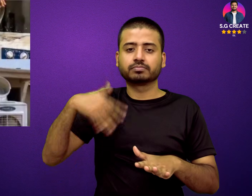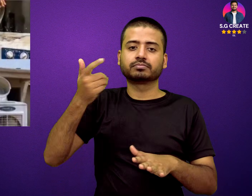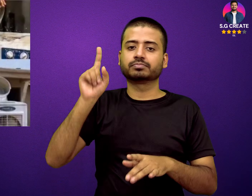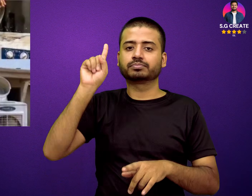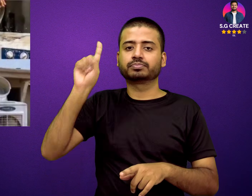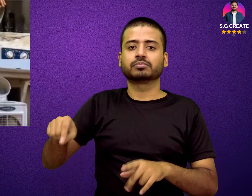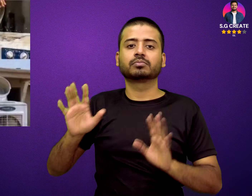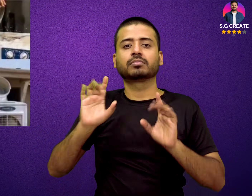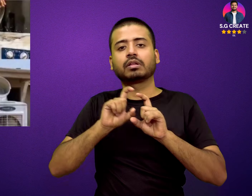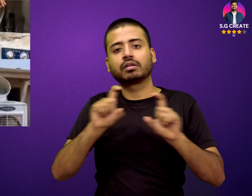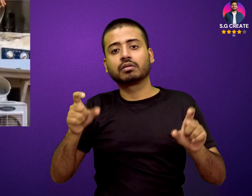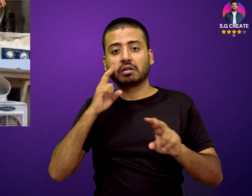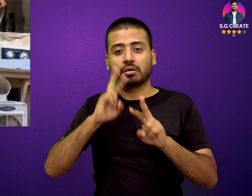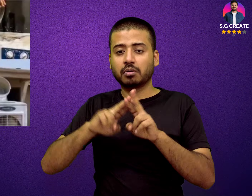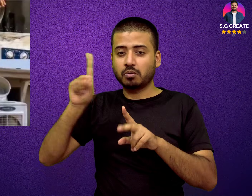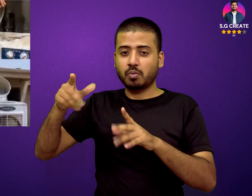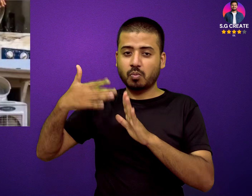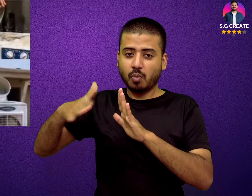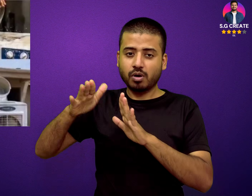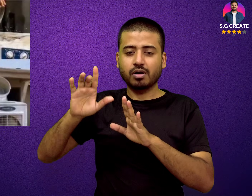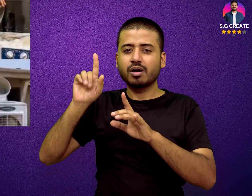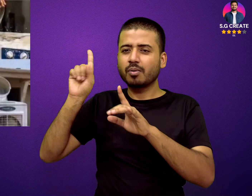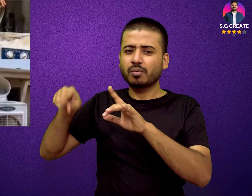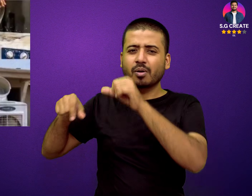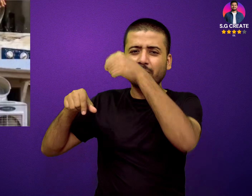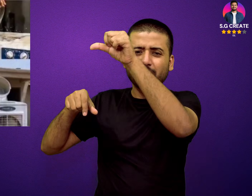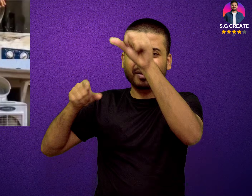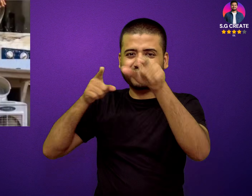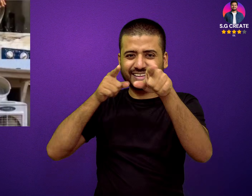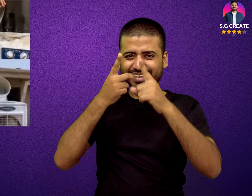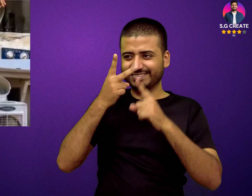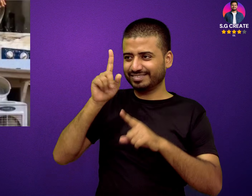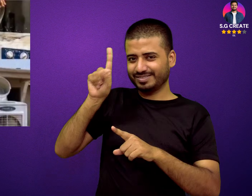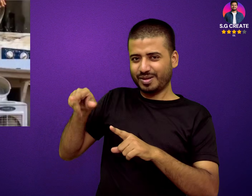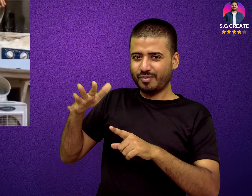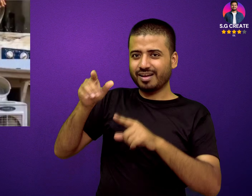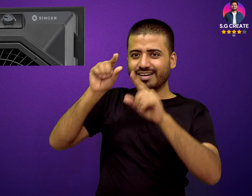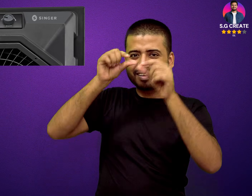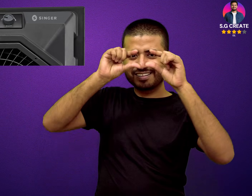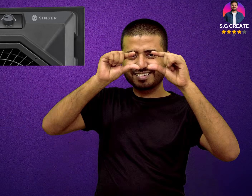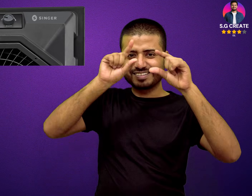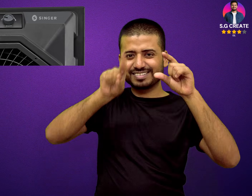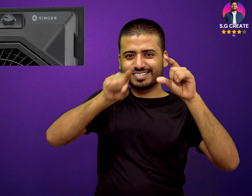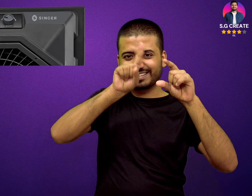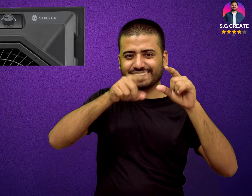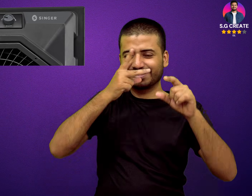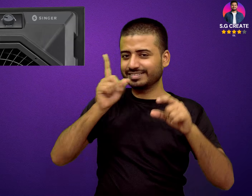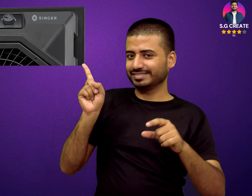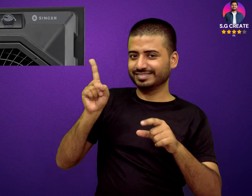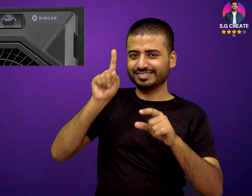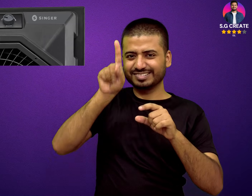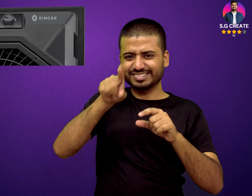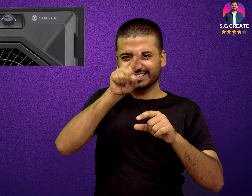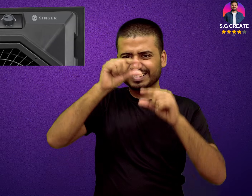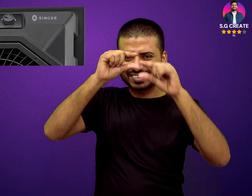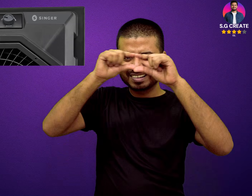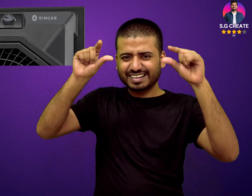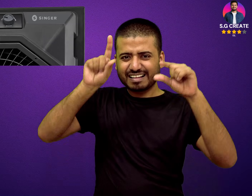before adding water to prevent fatal electric shocks. Why air coolers pose a severe shock hazard: water conducts electricity.